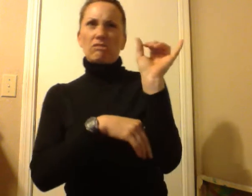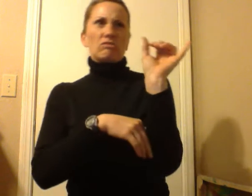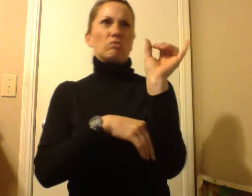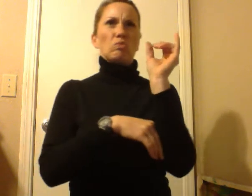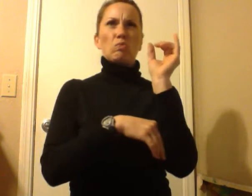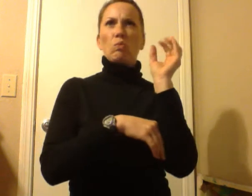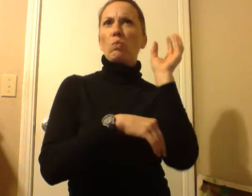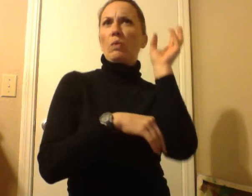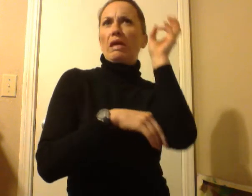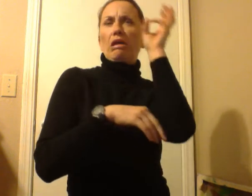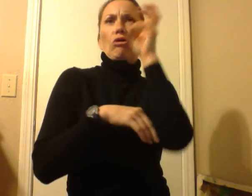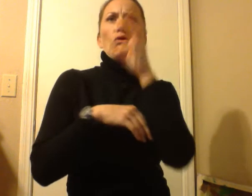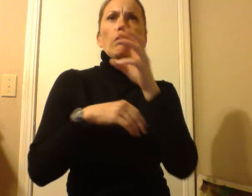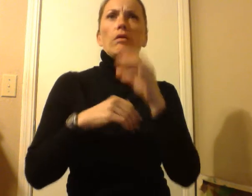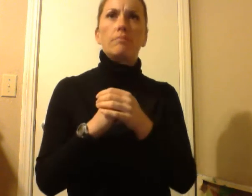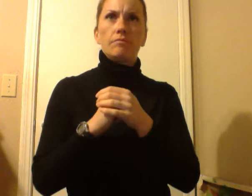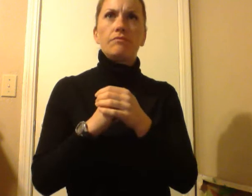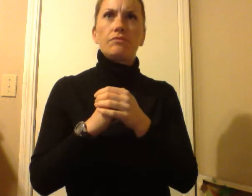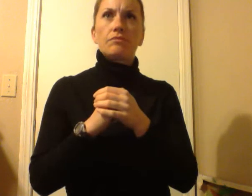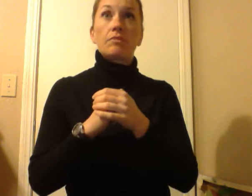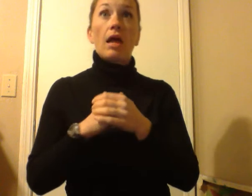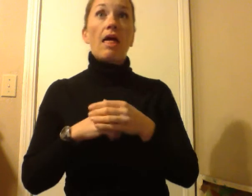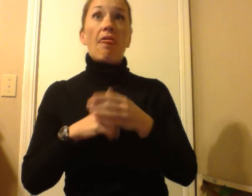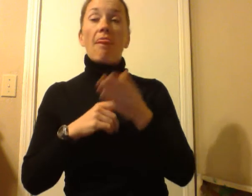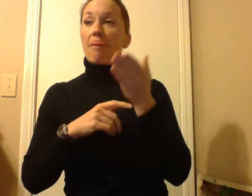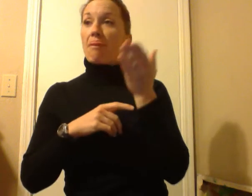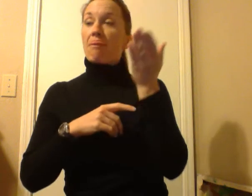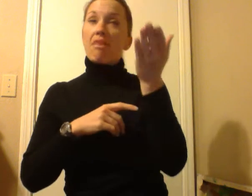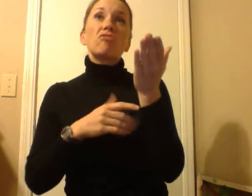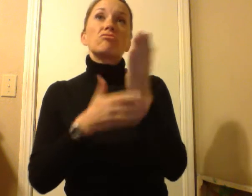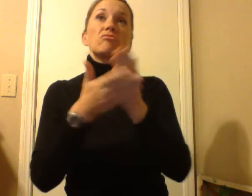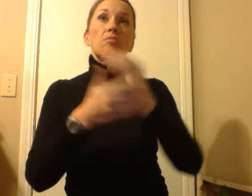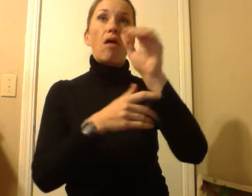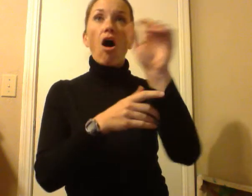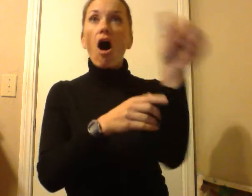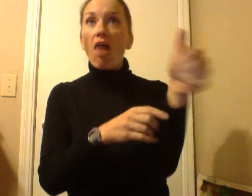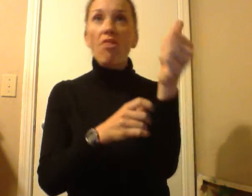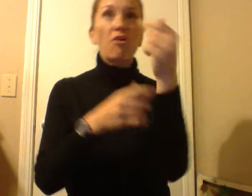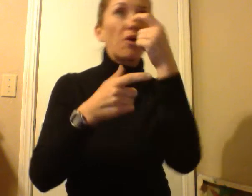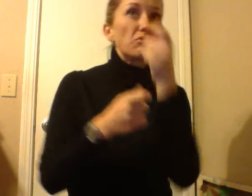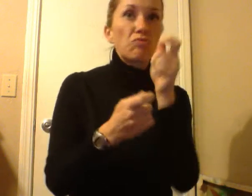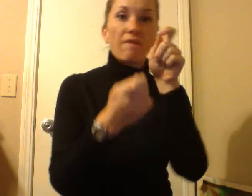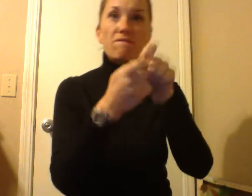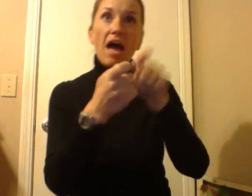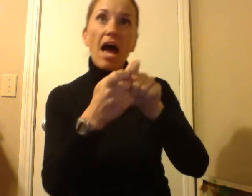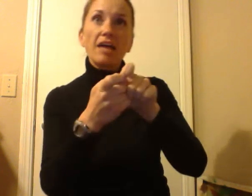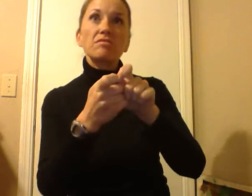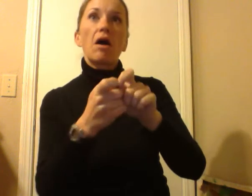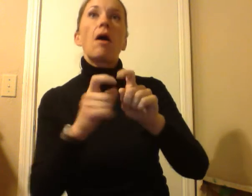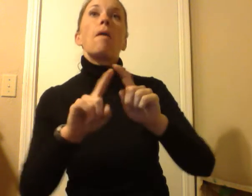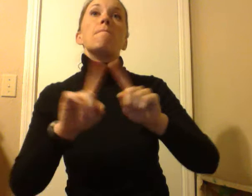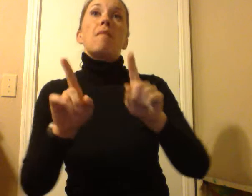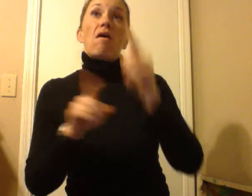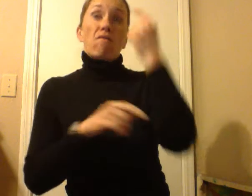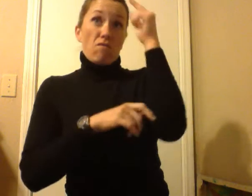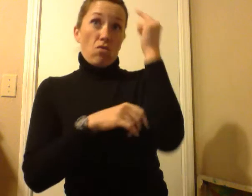other interesting facts about rhombuses that we'll get into later, but we don't need to know that. All you need to know is this looks almost just like a